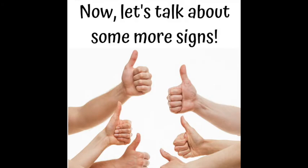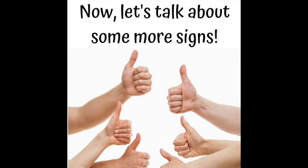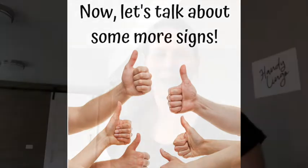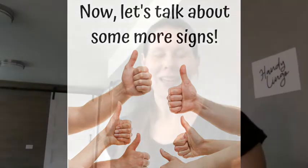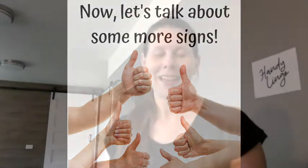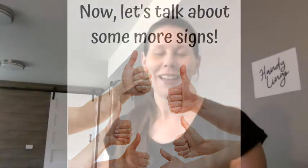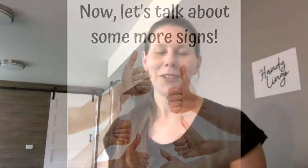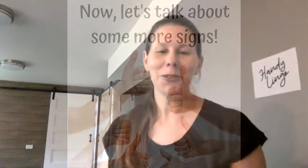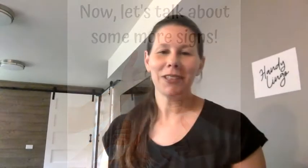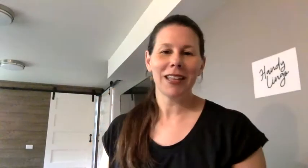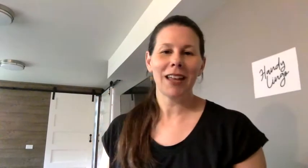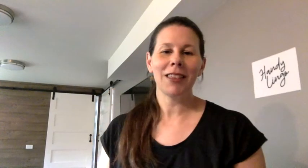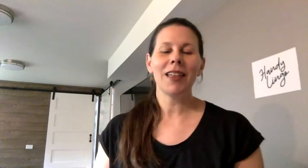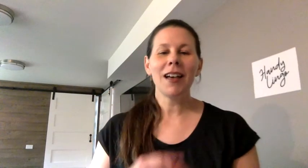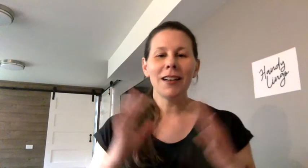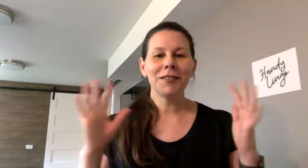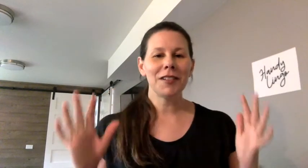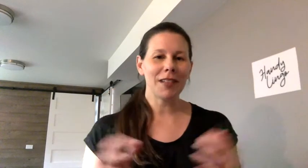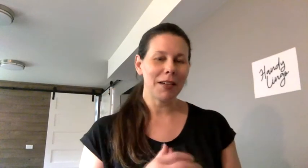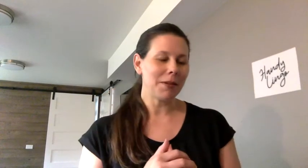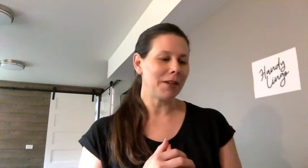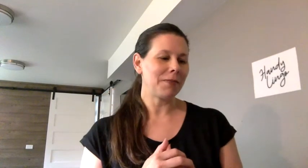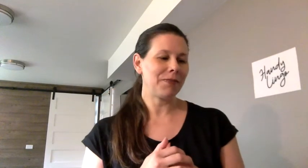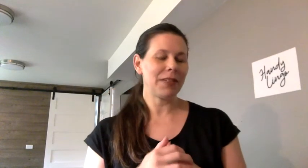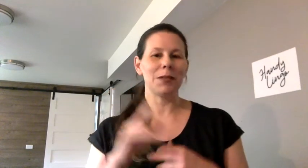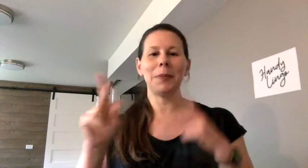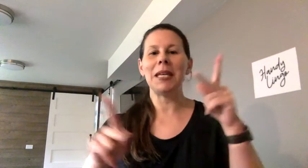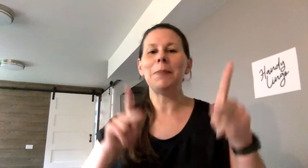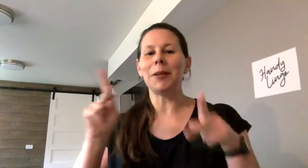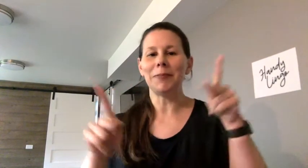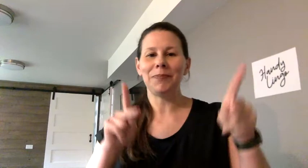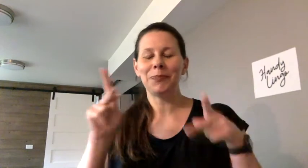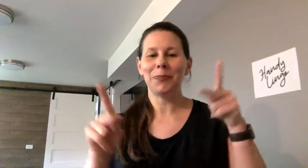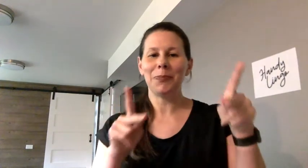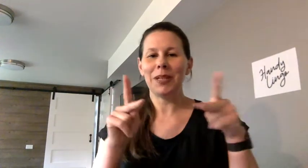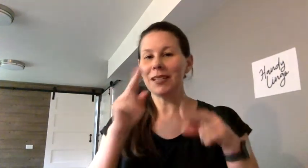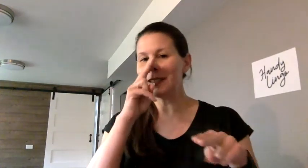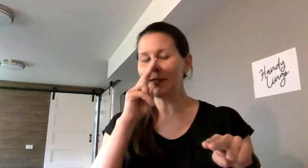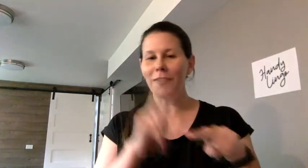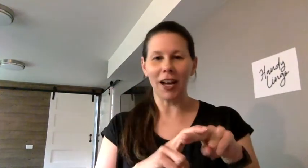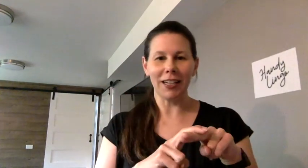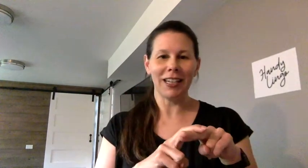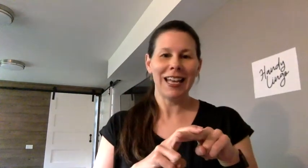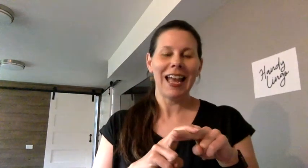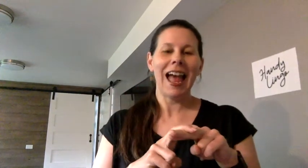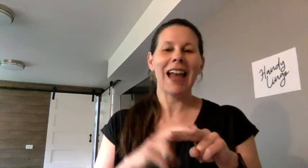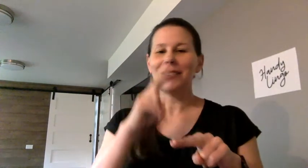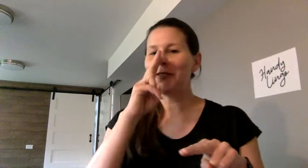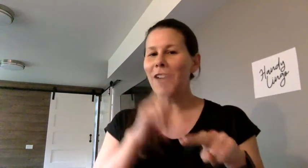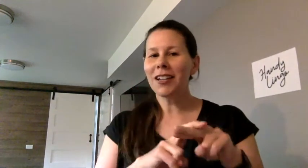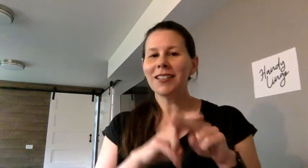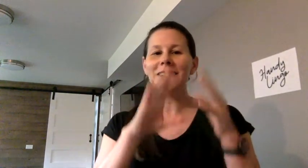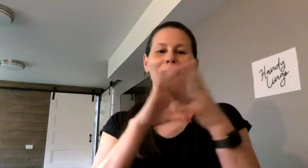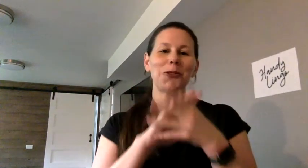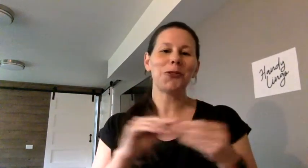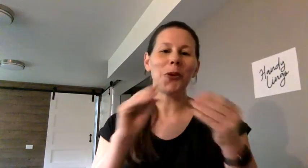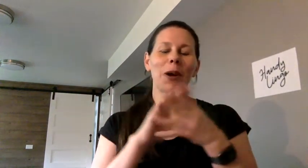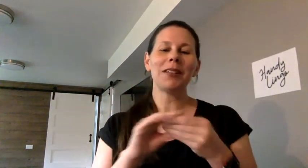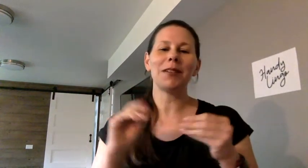away. Another thing that I love to sign about is people, because it's fun. And it's fun to tell stories about